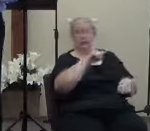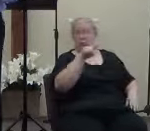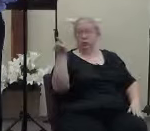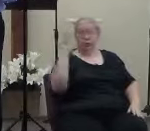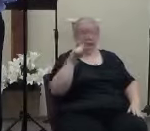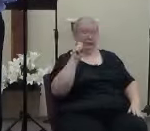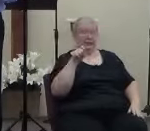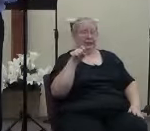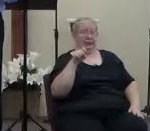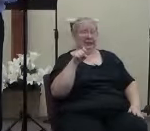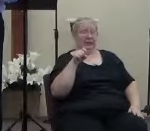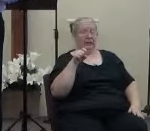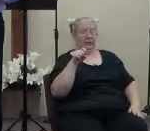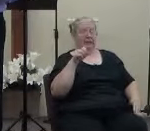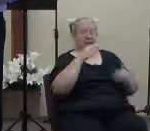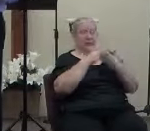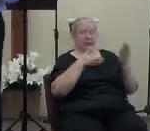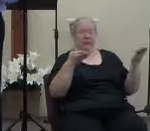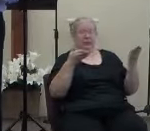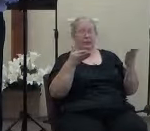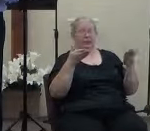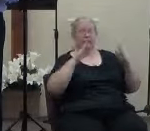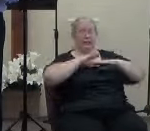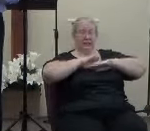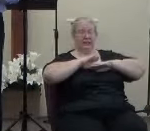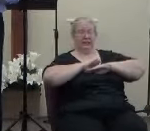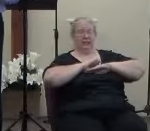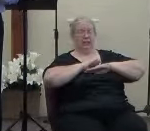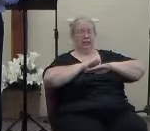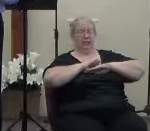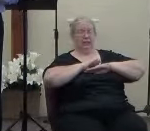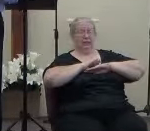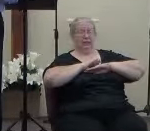your needs satisfied? Oh my gosh, have I got them.